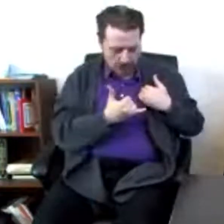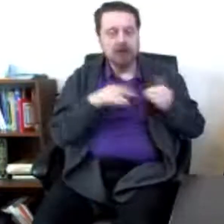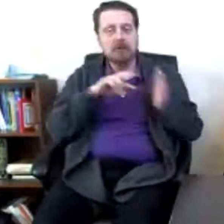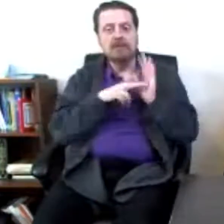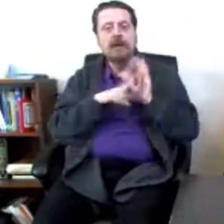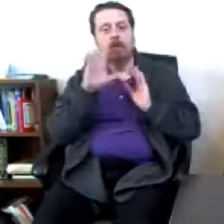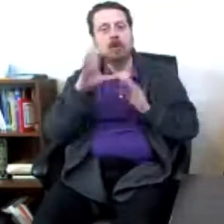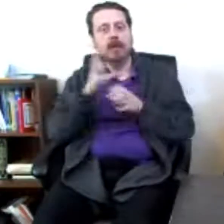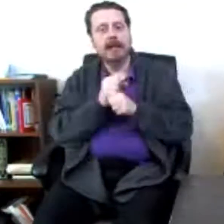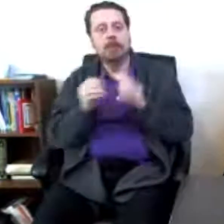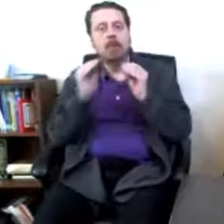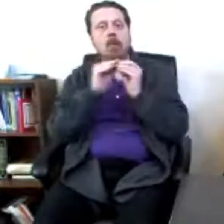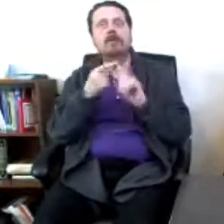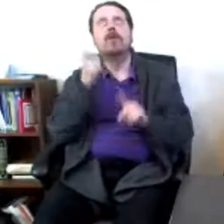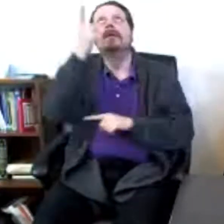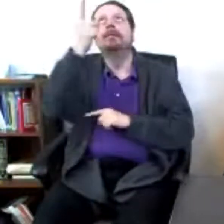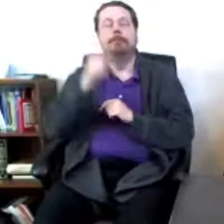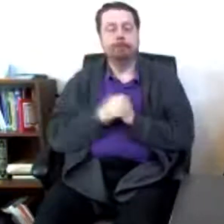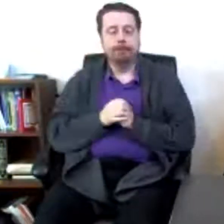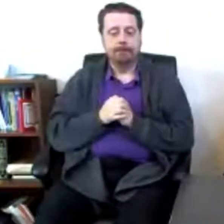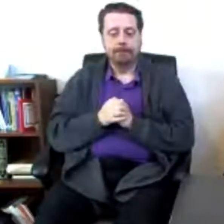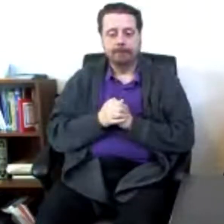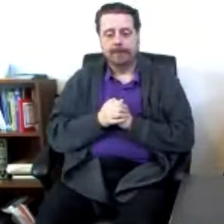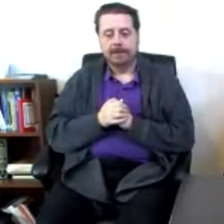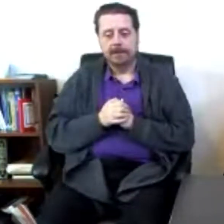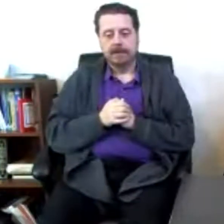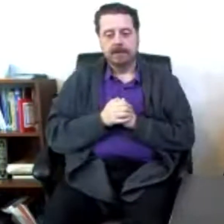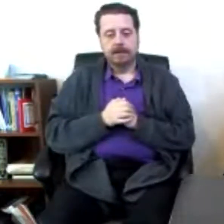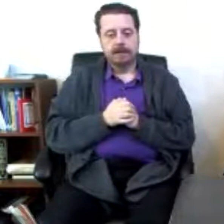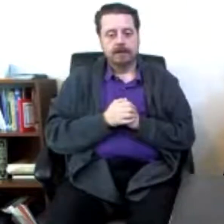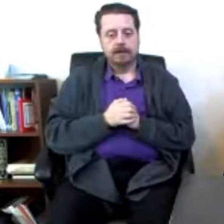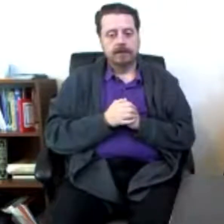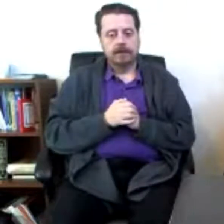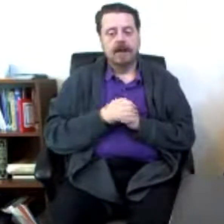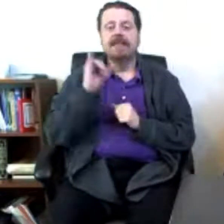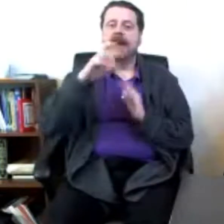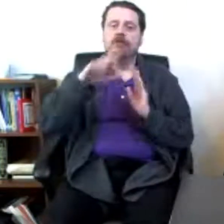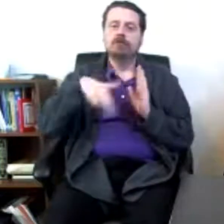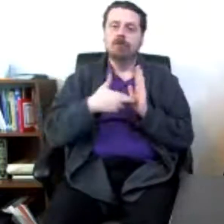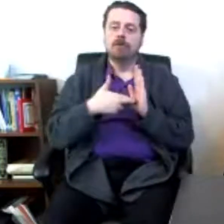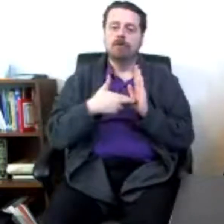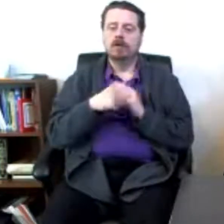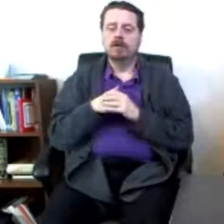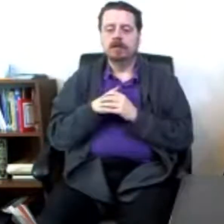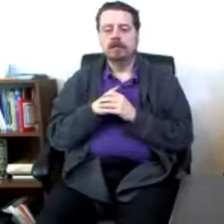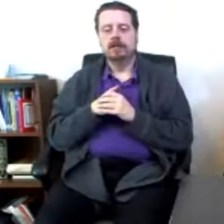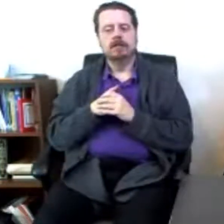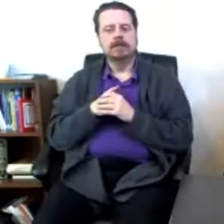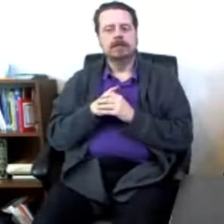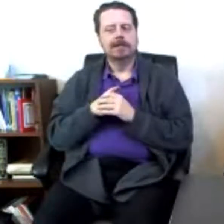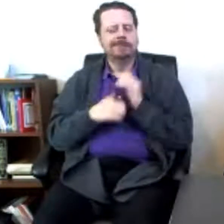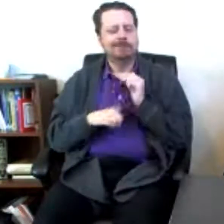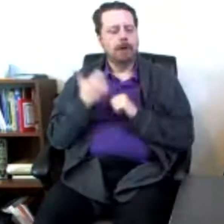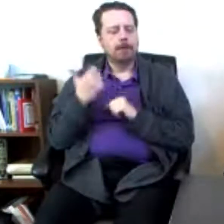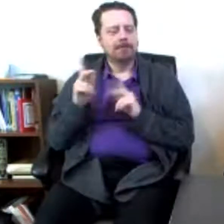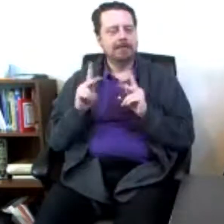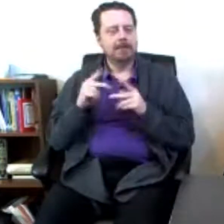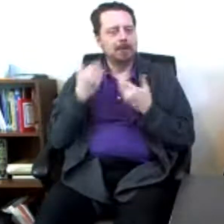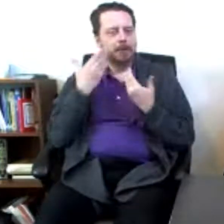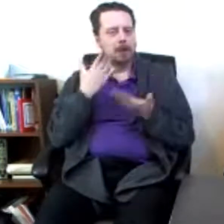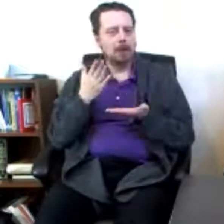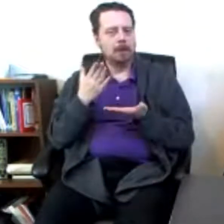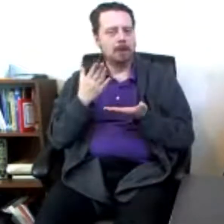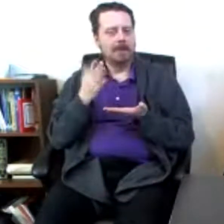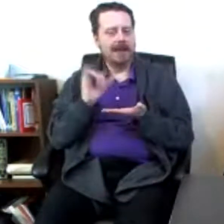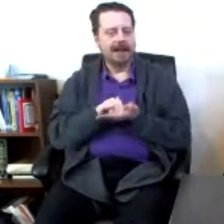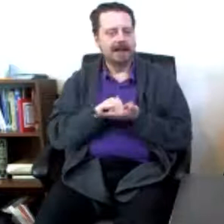get more from God. That rule is lost on the vast majority of humans,